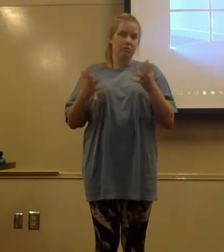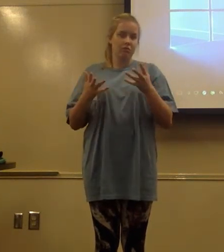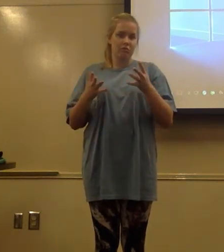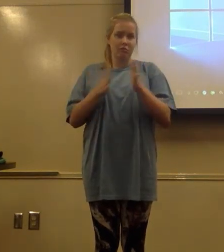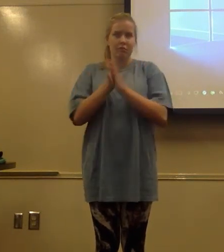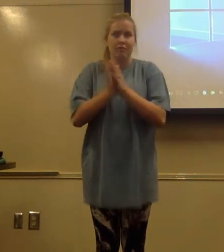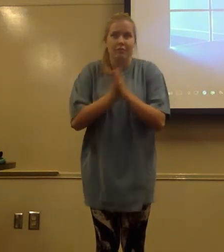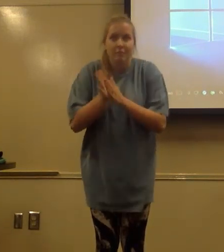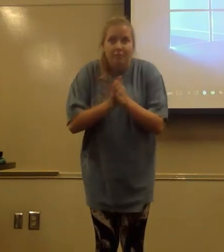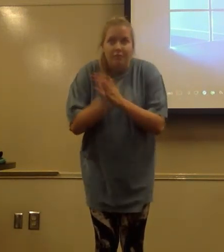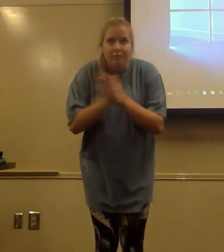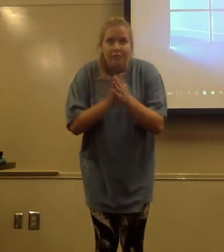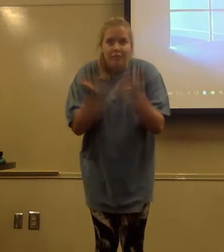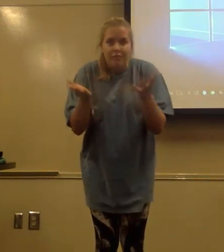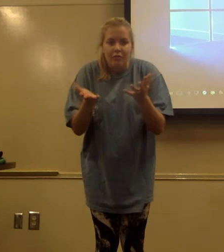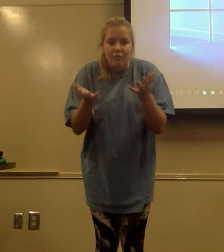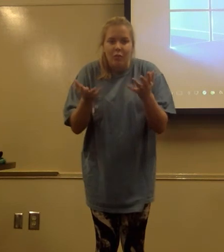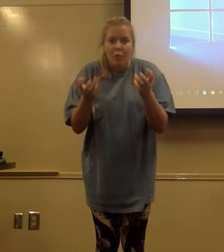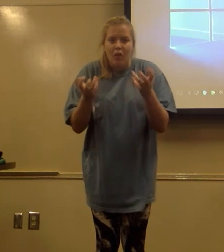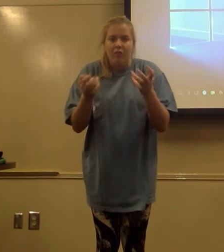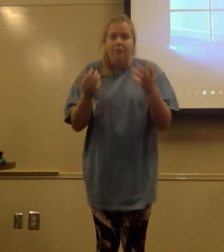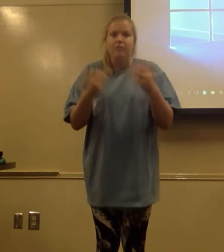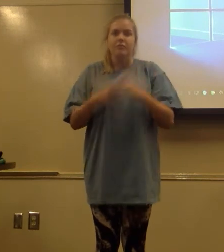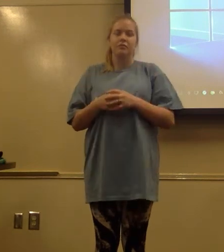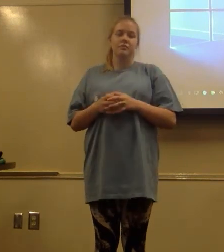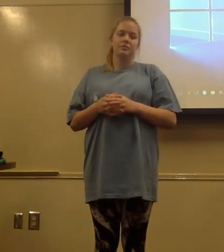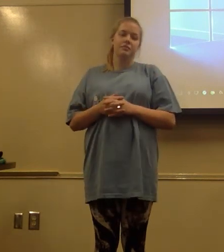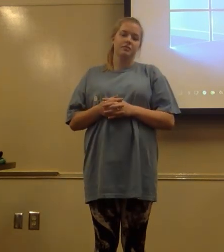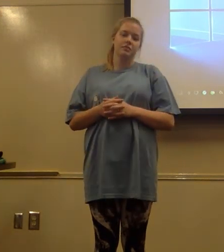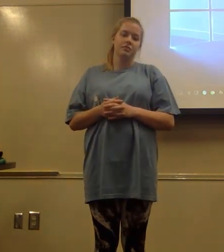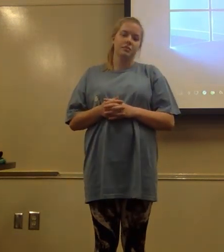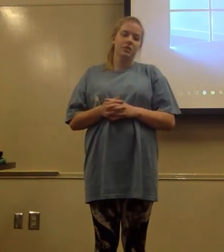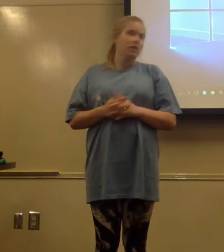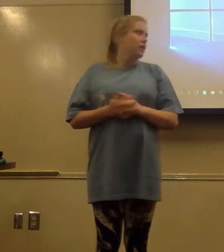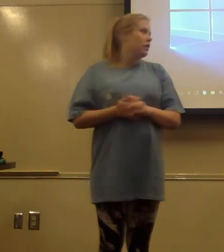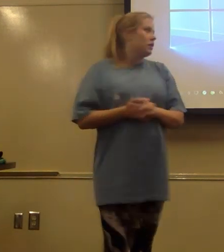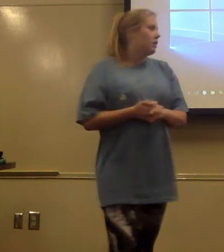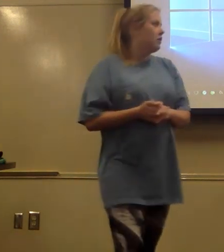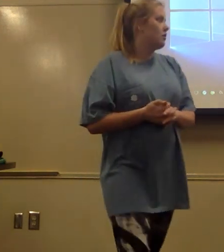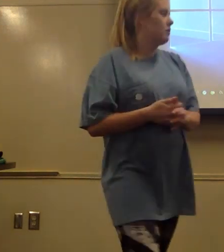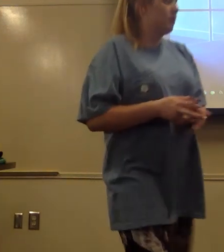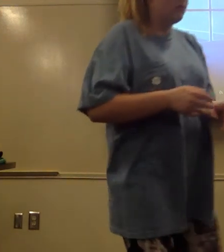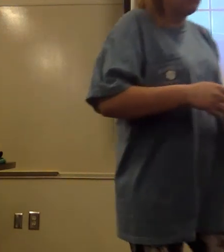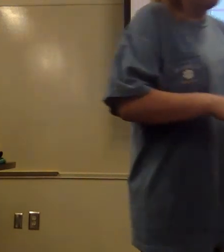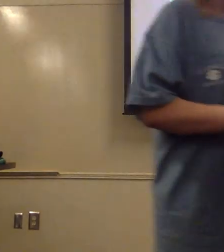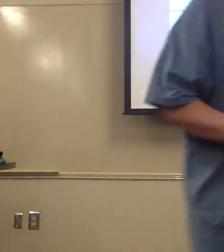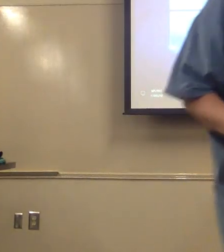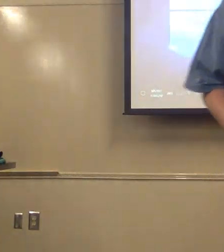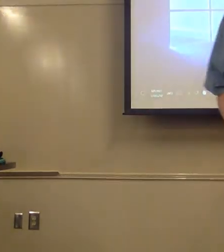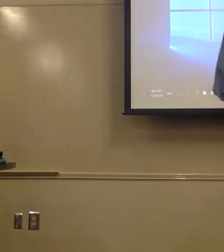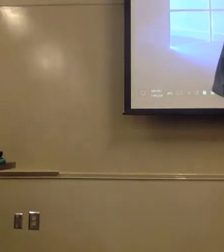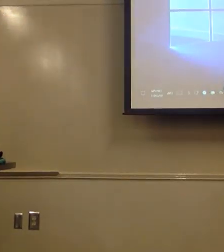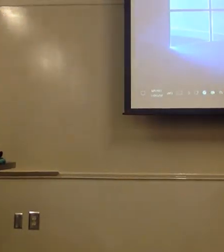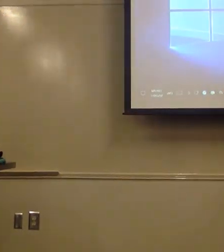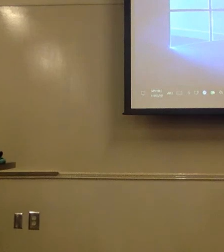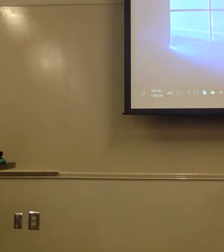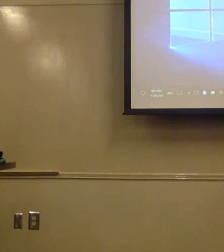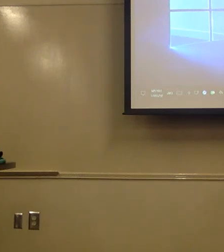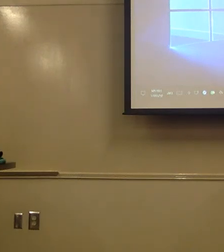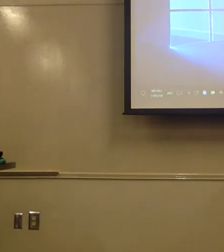had to sacrifice a lot? The passion, well, look, I mean, it's why anyone really goes into